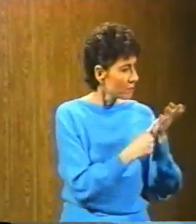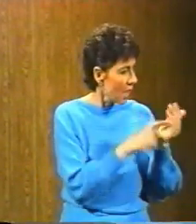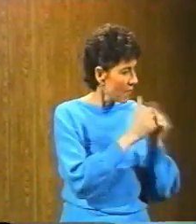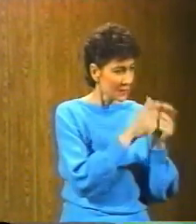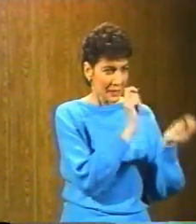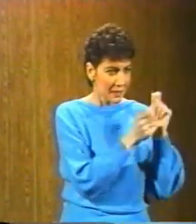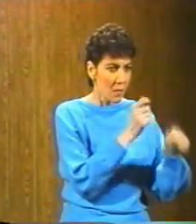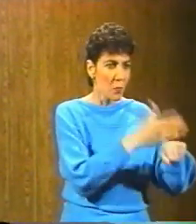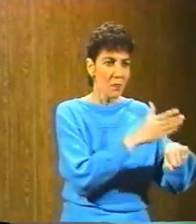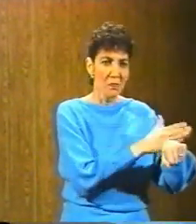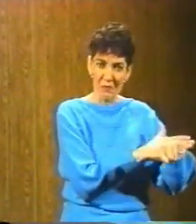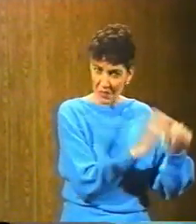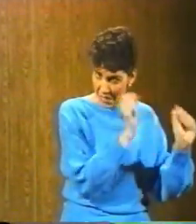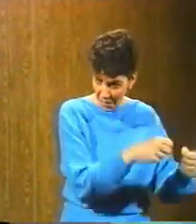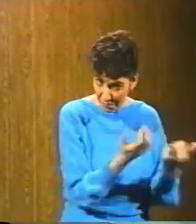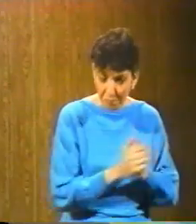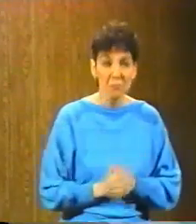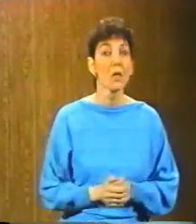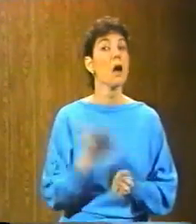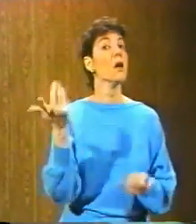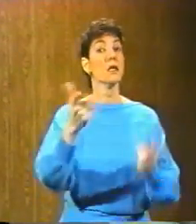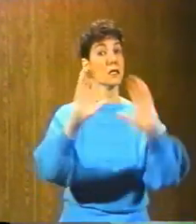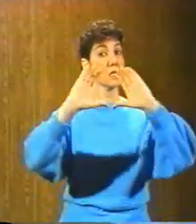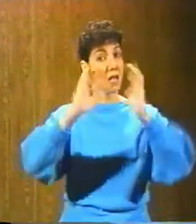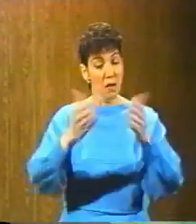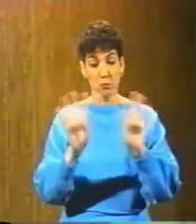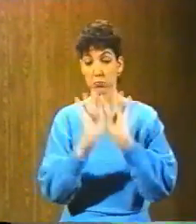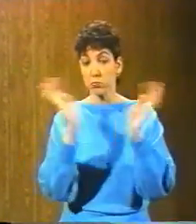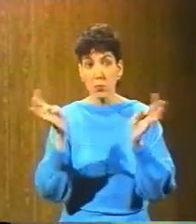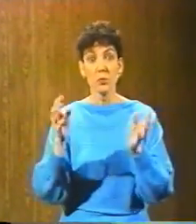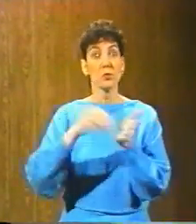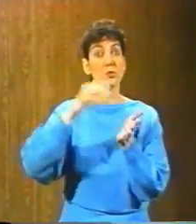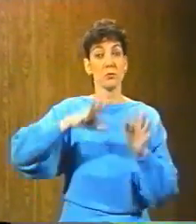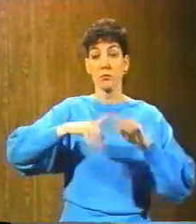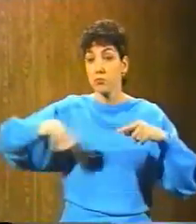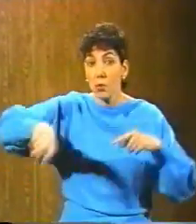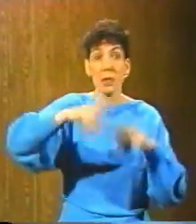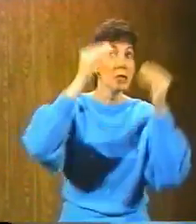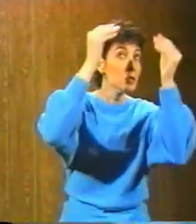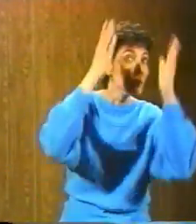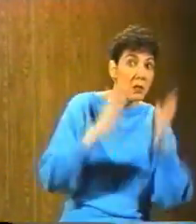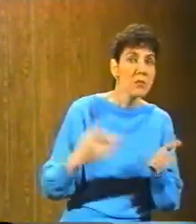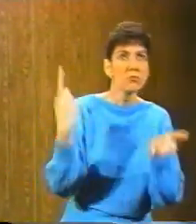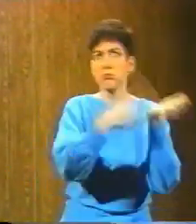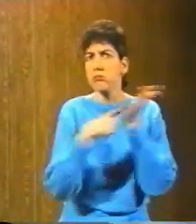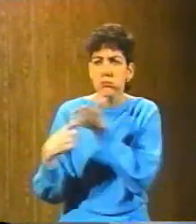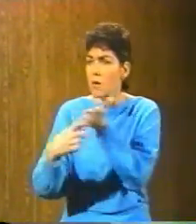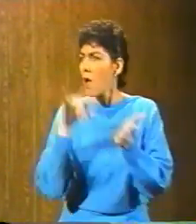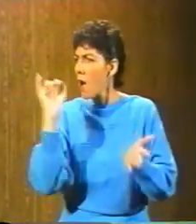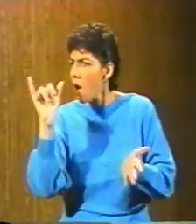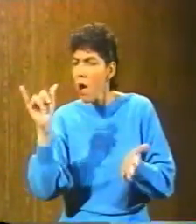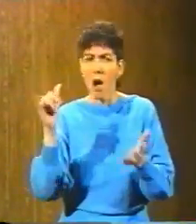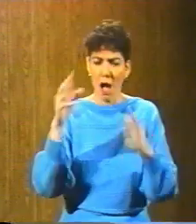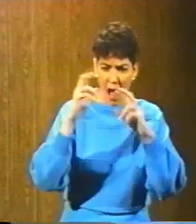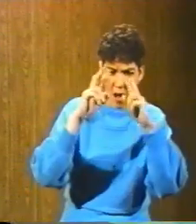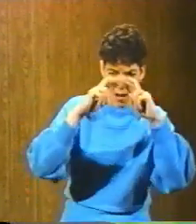wish to do informal study at home with others, or the tapes may also be used to supplement formal instruction